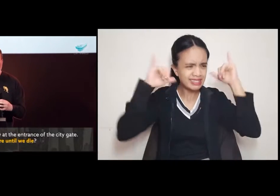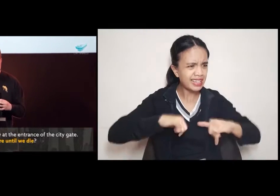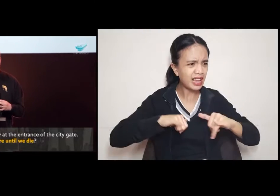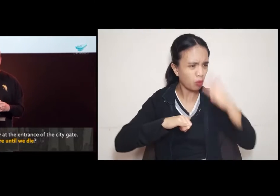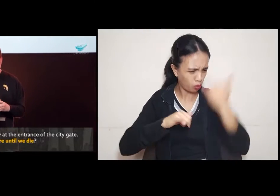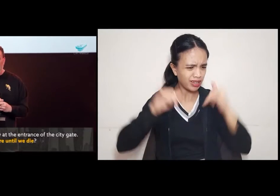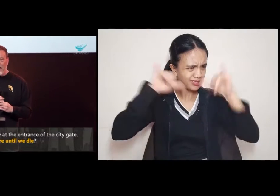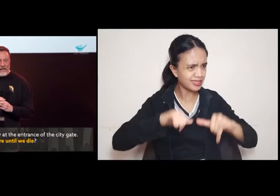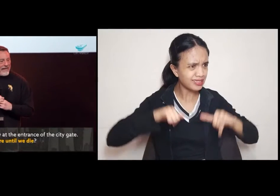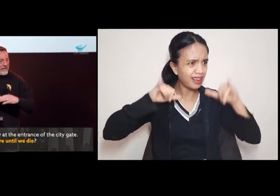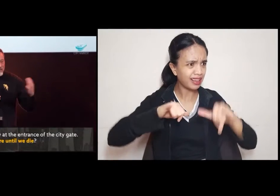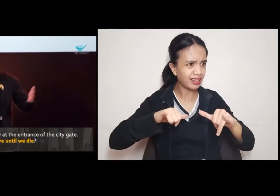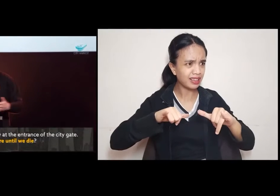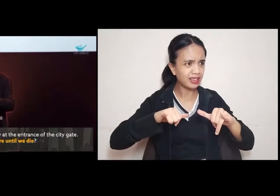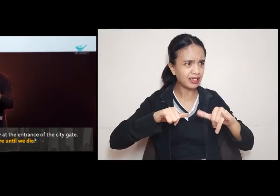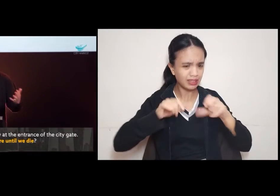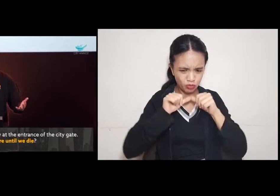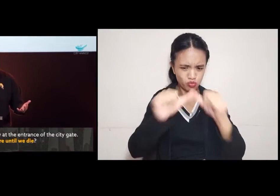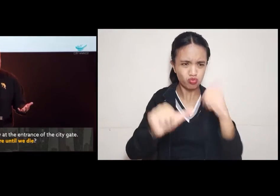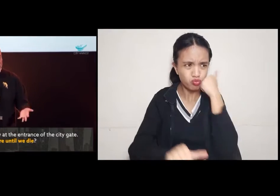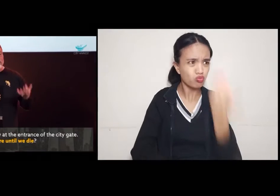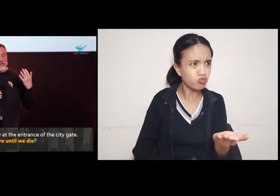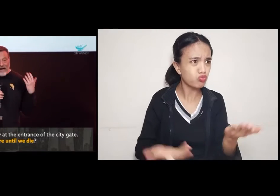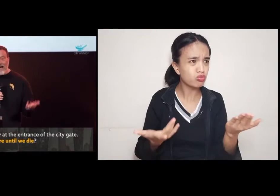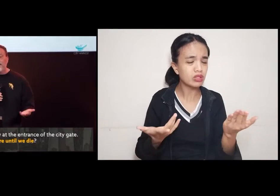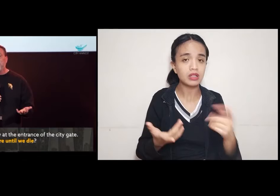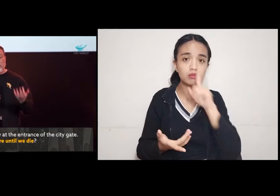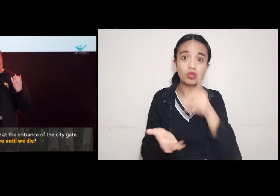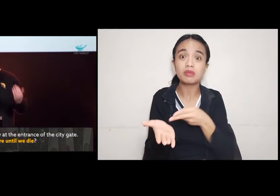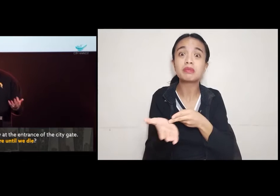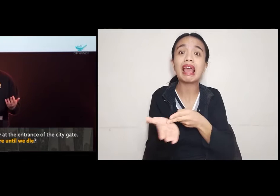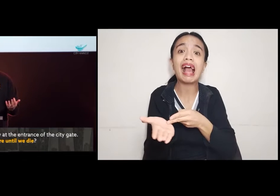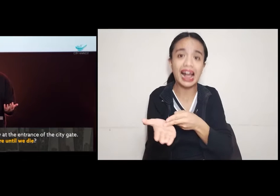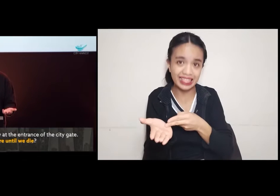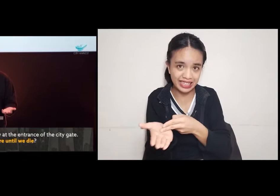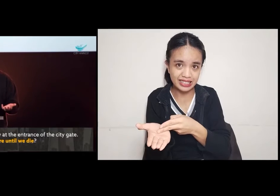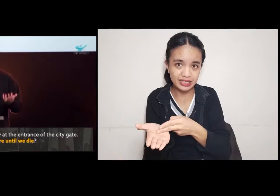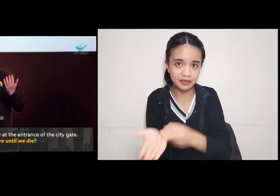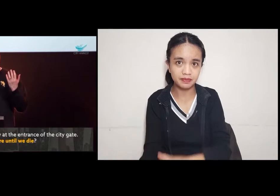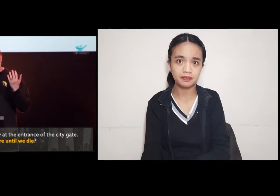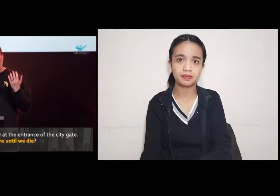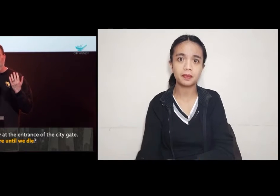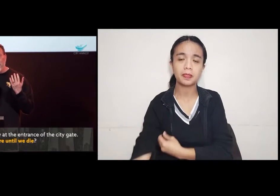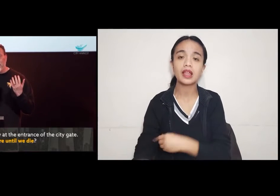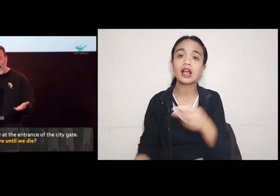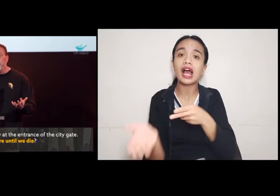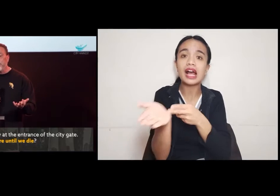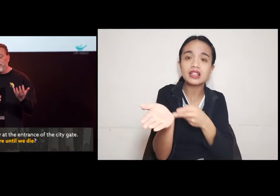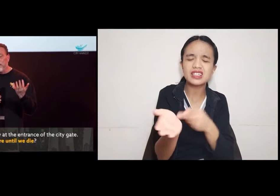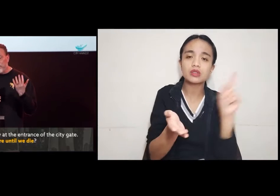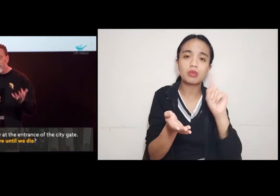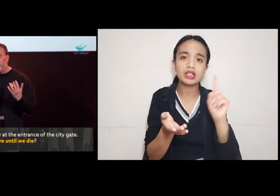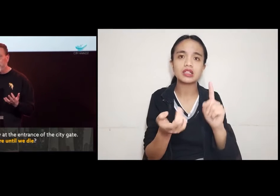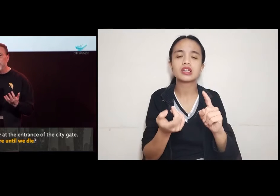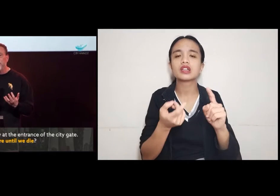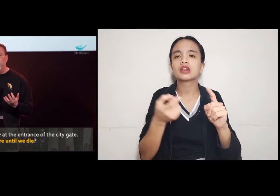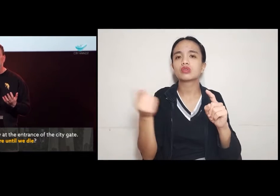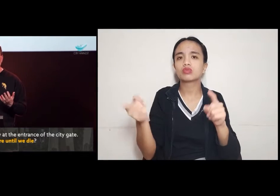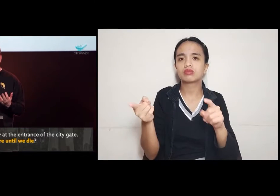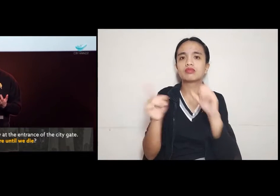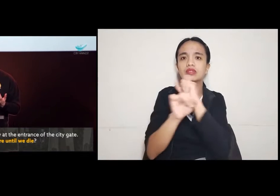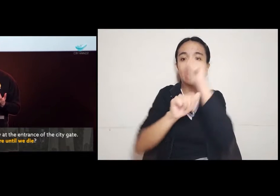until we die? They assess their situation. It was an honest, reasonable assessment of their